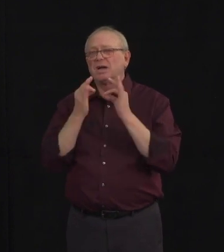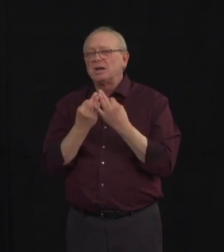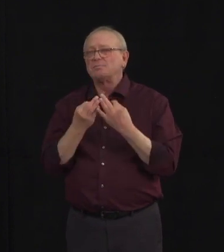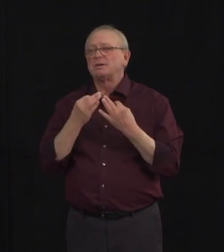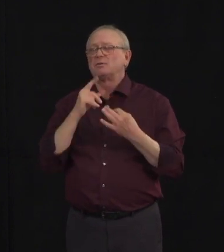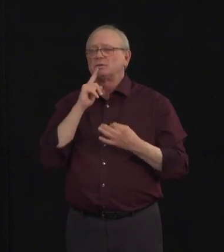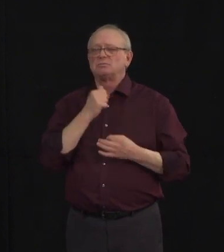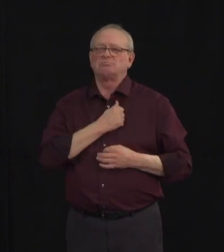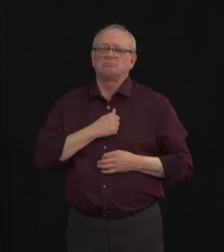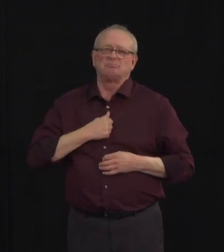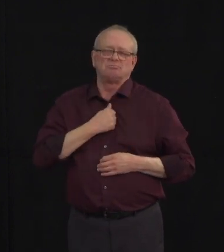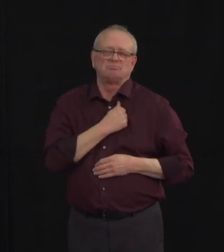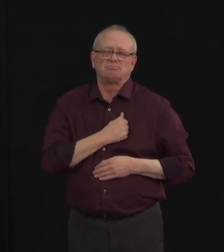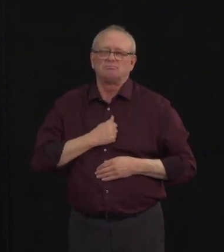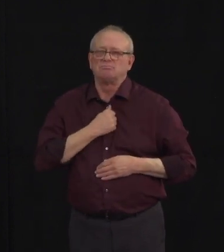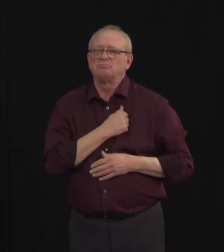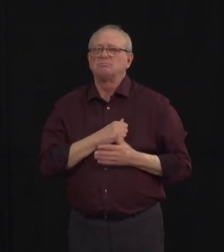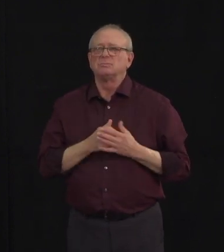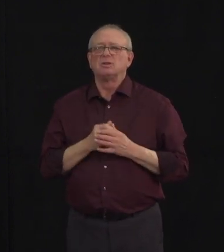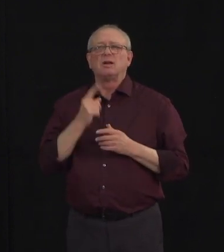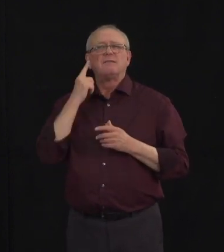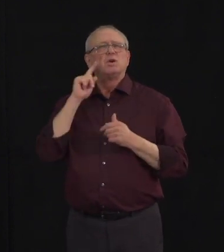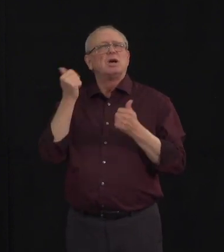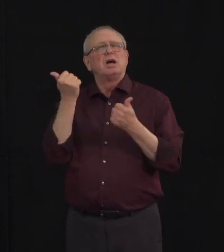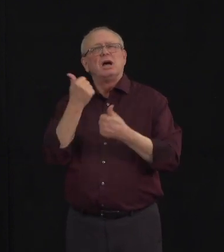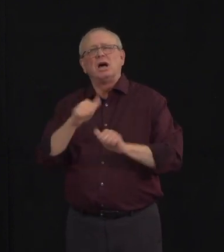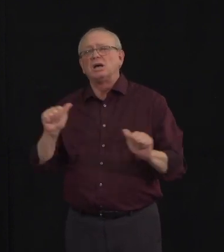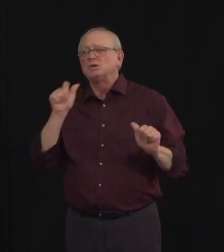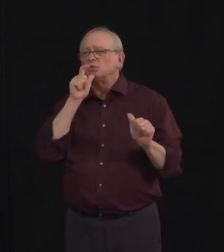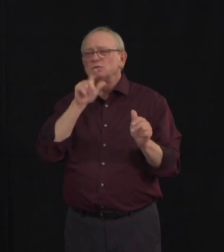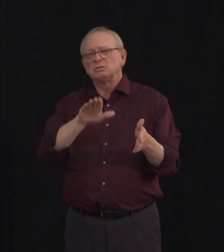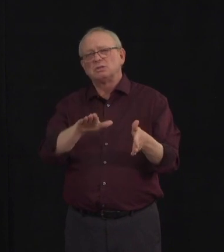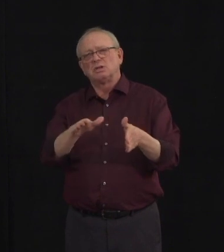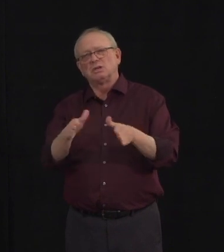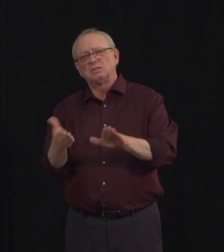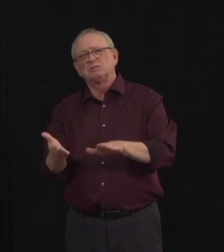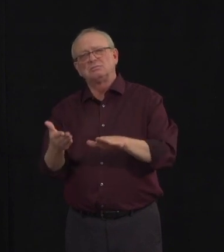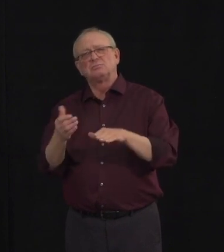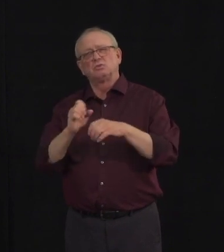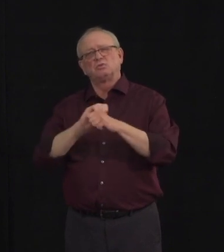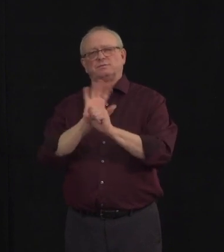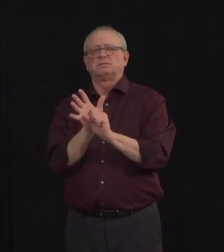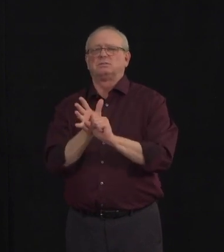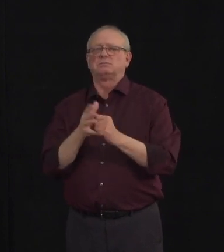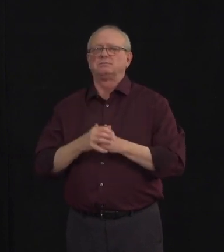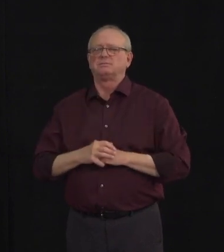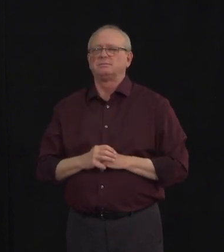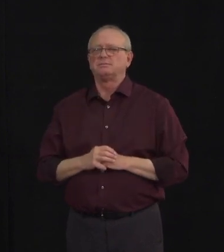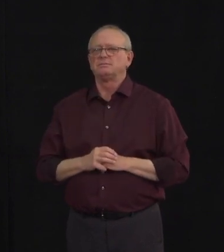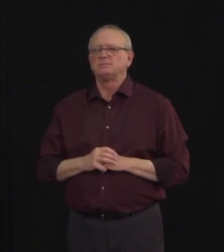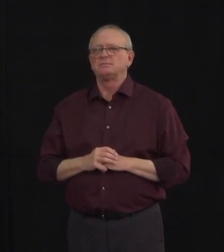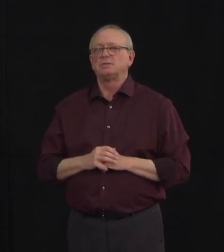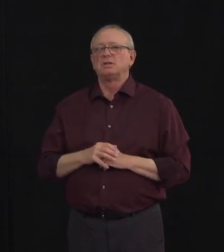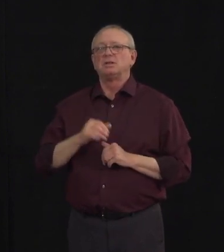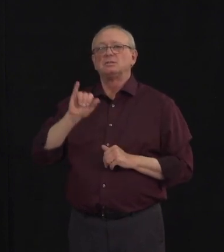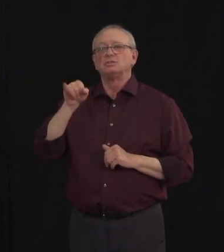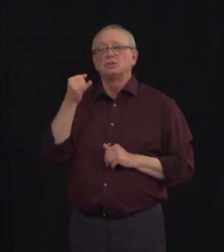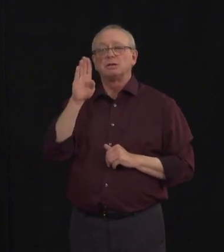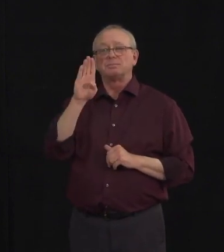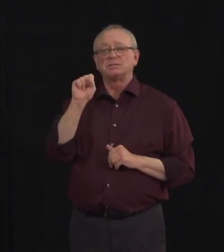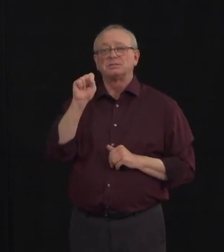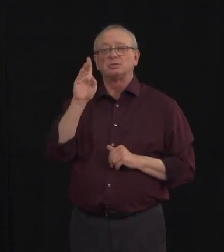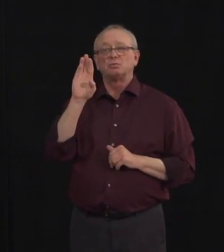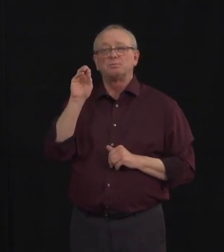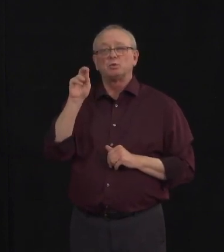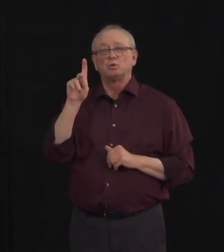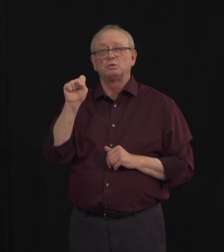COVID. There are also 58 active cases among workers at the JBS plant in Brooks. At this